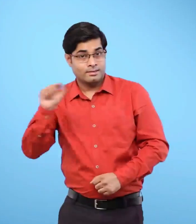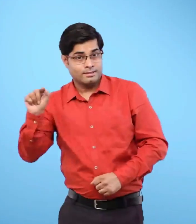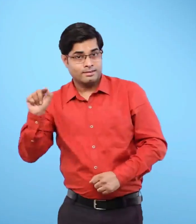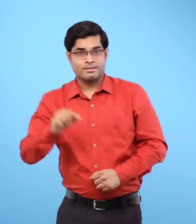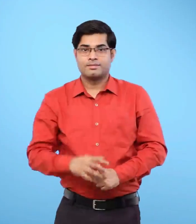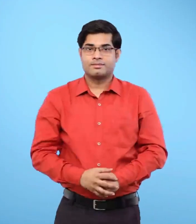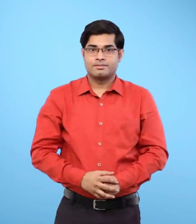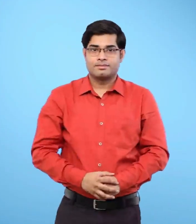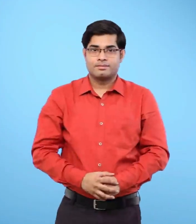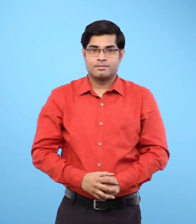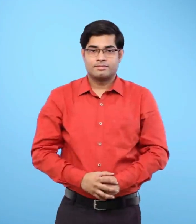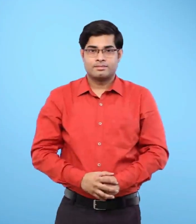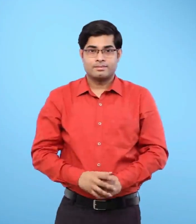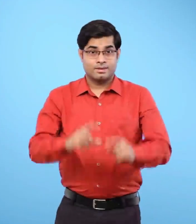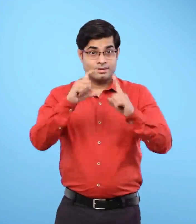Dash. D.